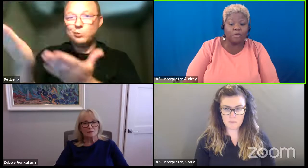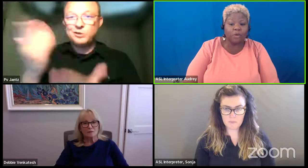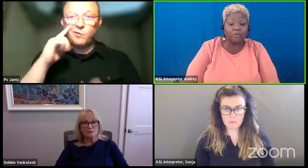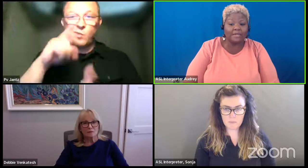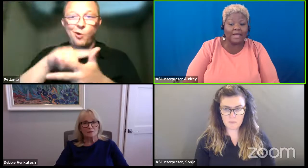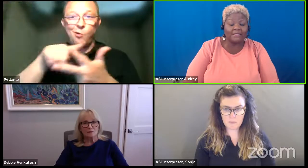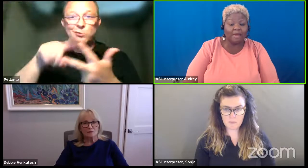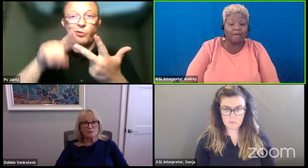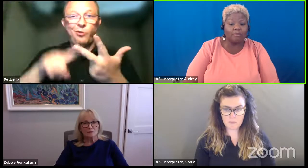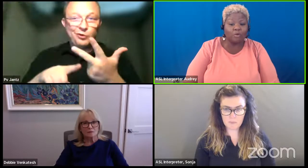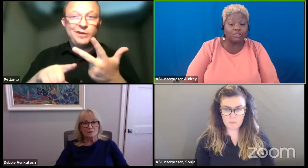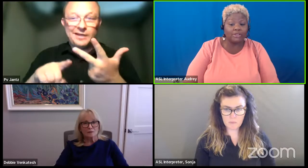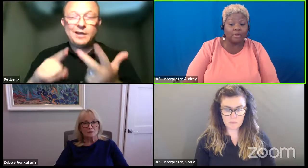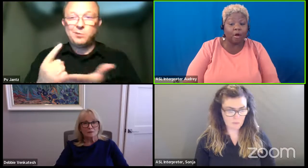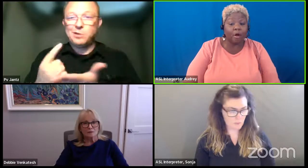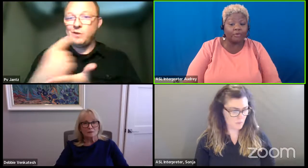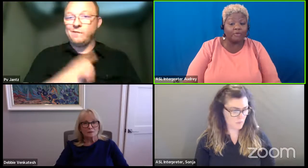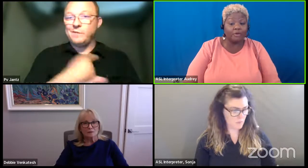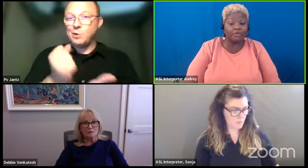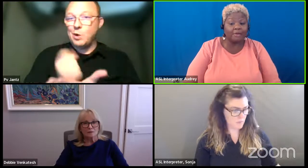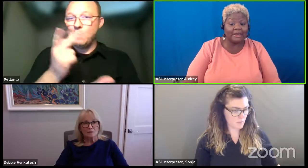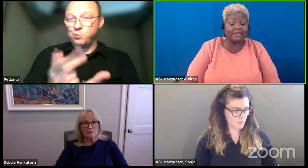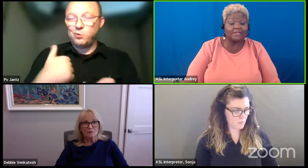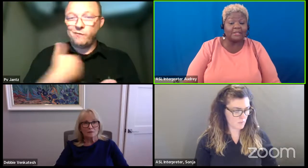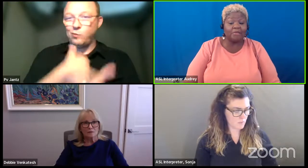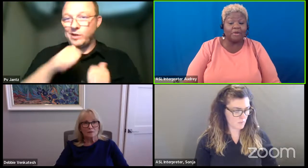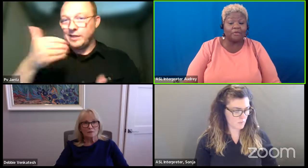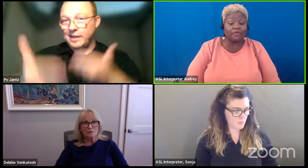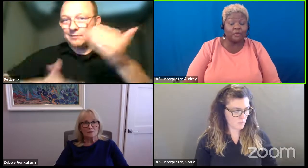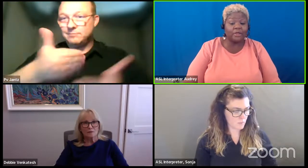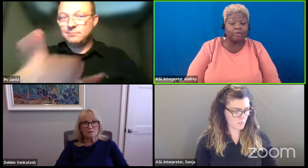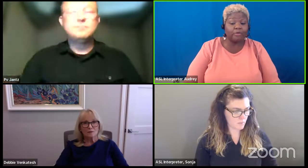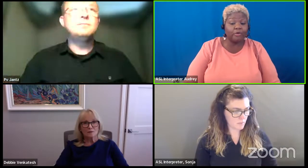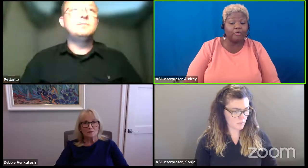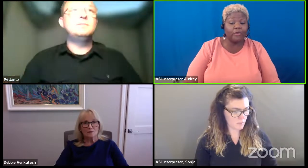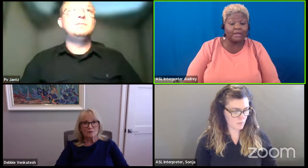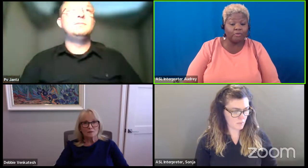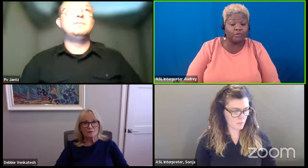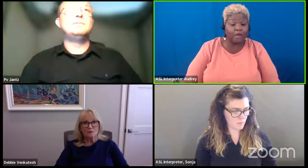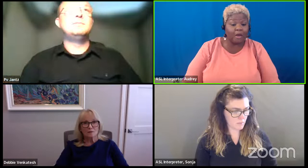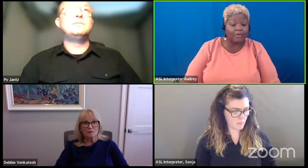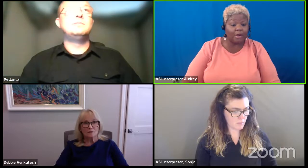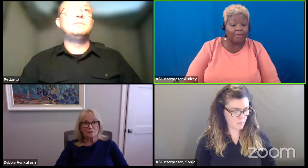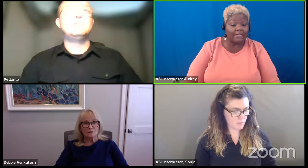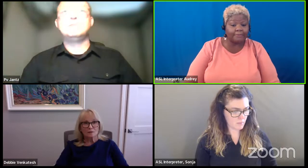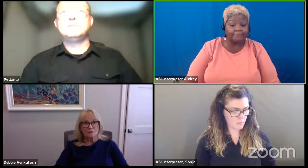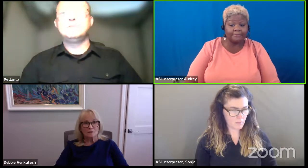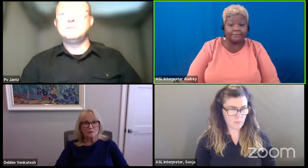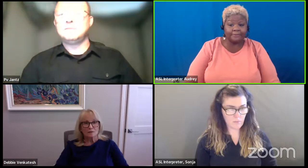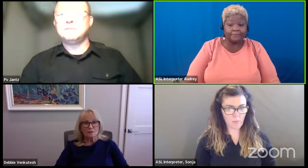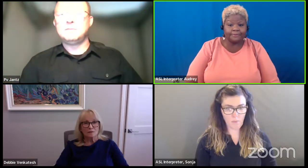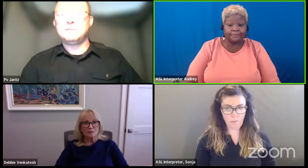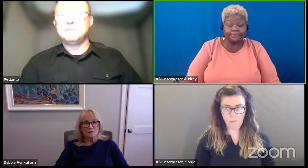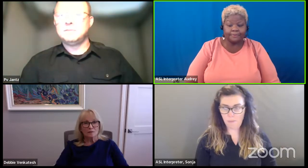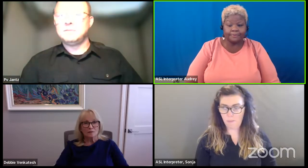So if someone would like to make a motion that all 3 of those minutes be reviewed and approved, we can move along with our meeting.